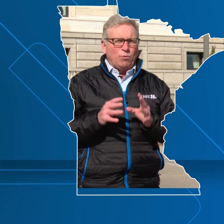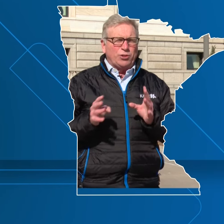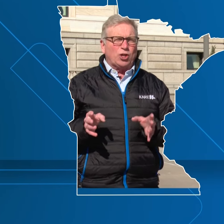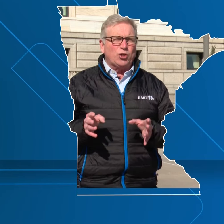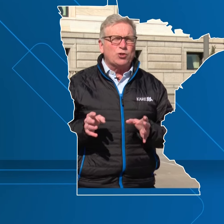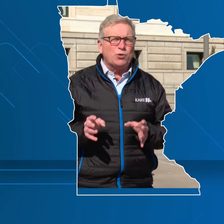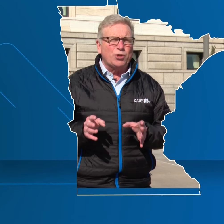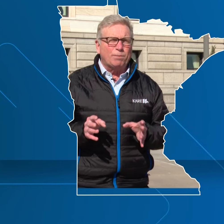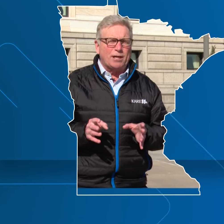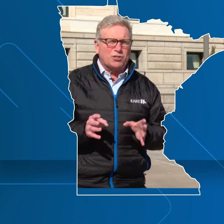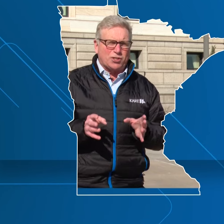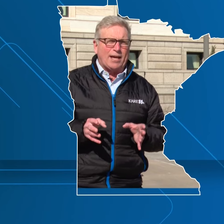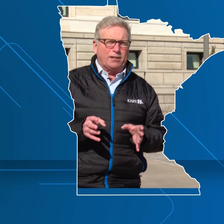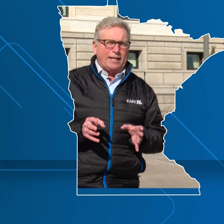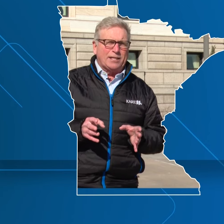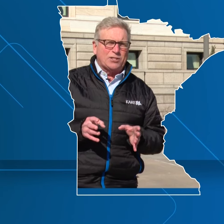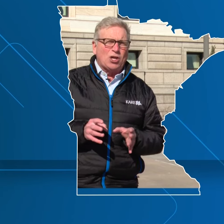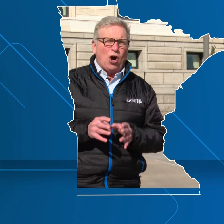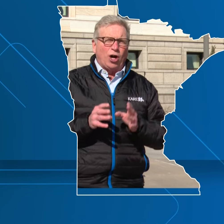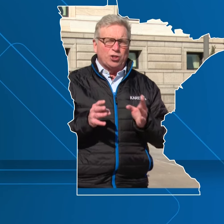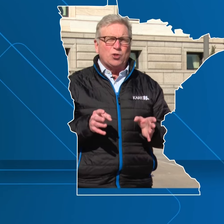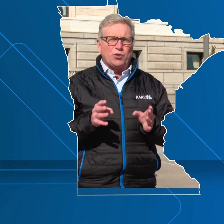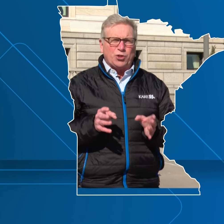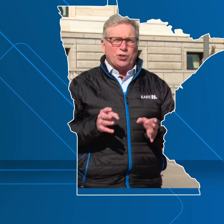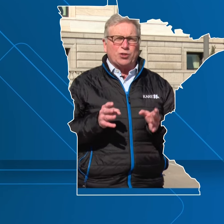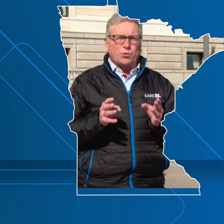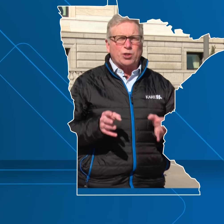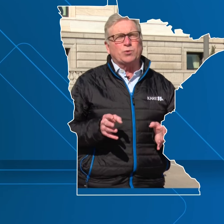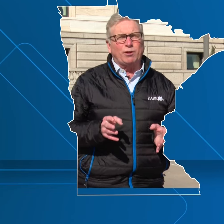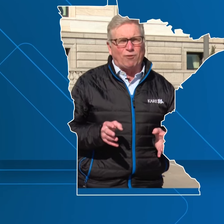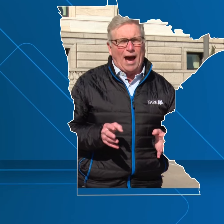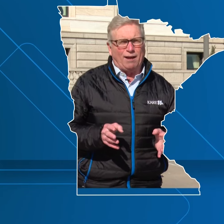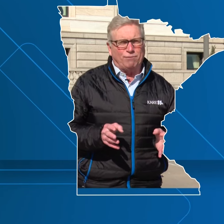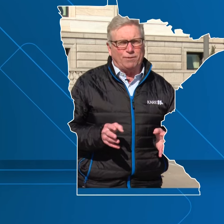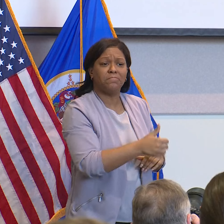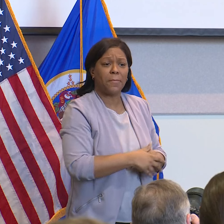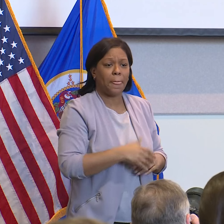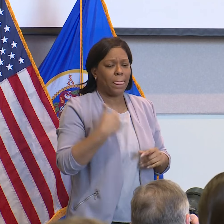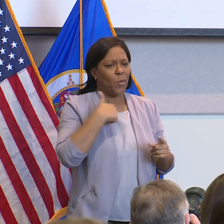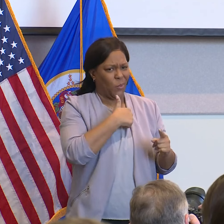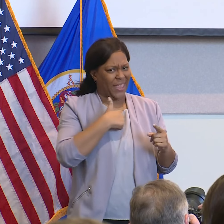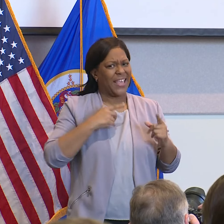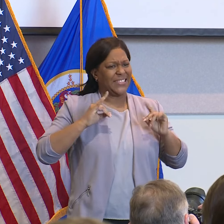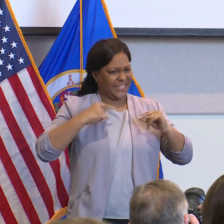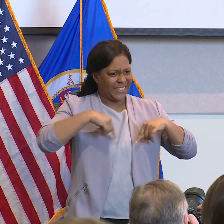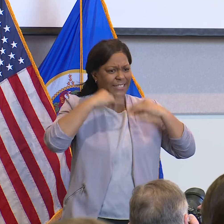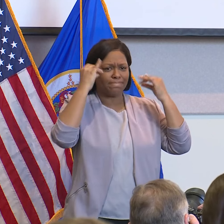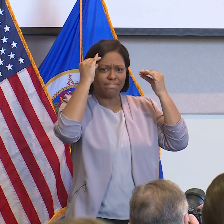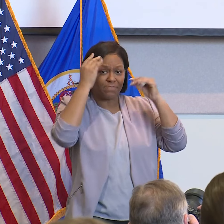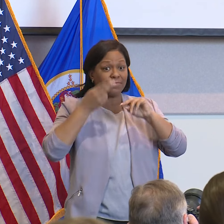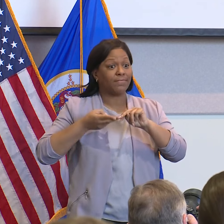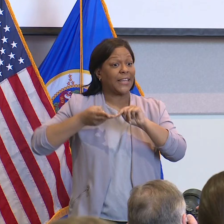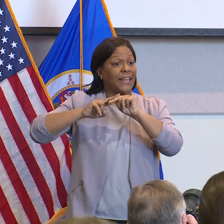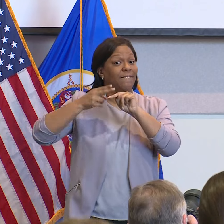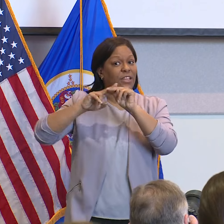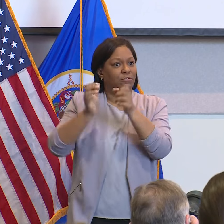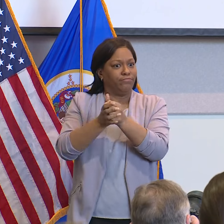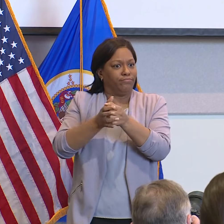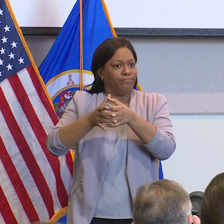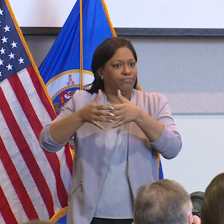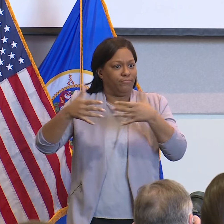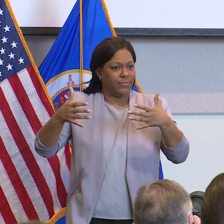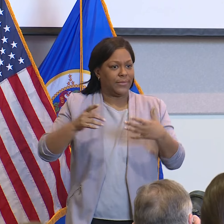left when the current two-year budget cycle ends on June 30th, 2025. Certainly grateful. Minnesotans are growing businesses.